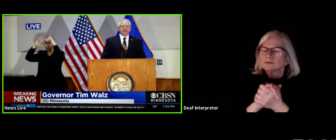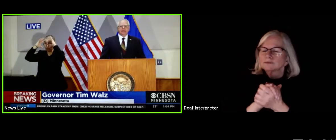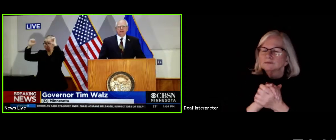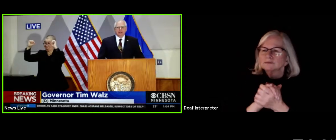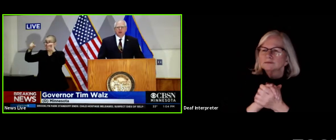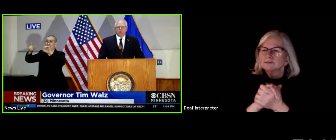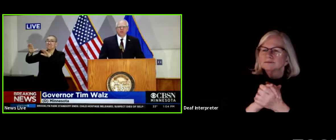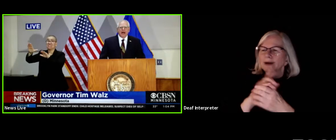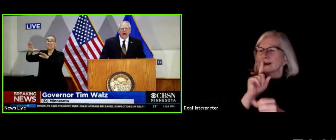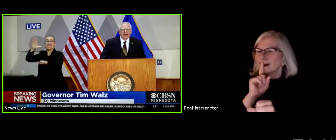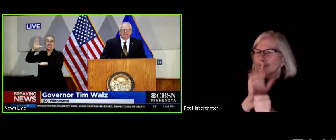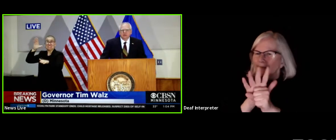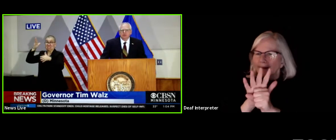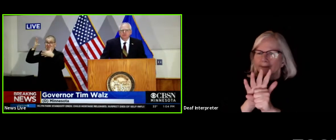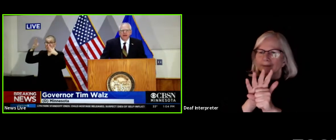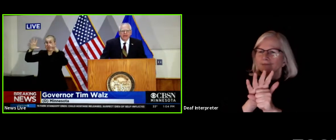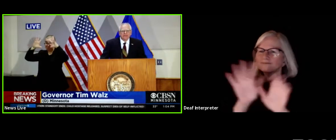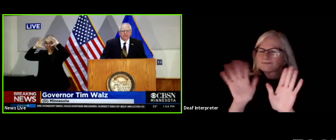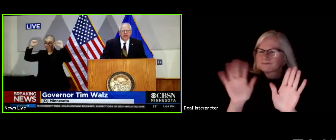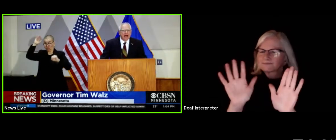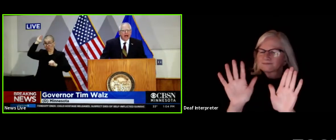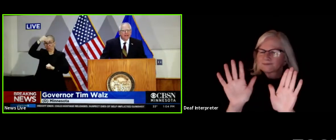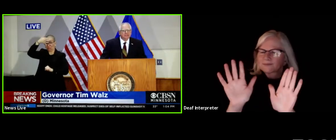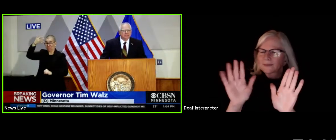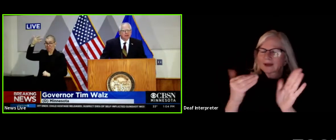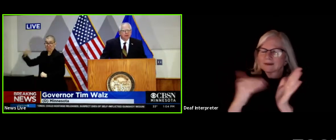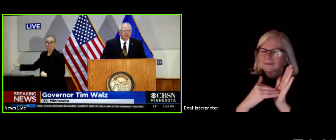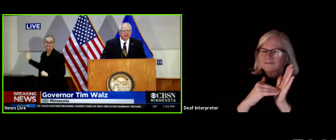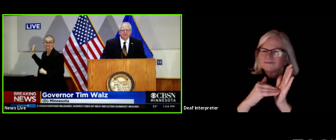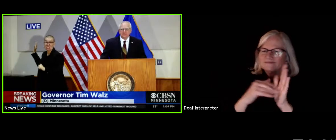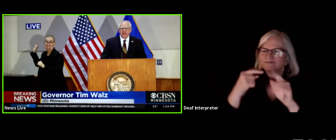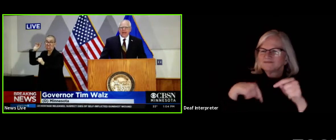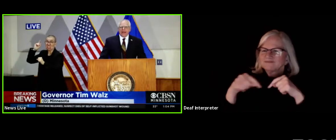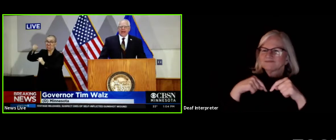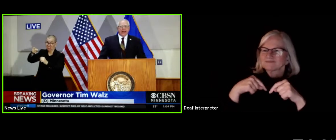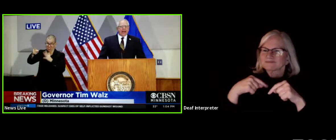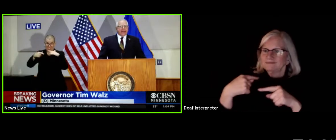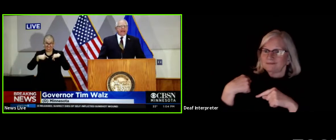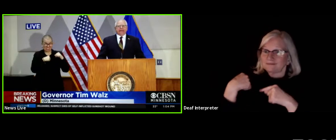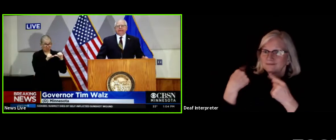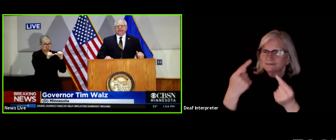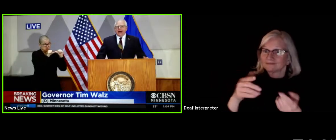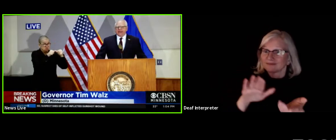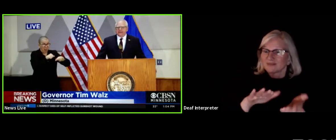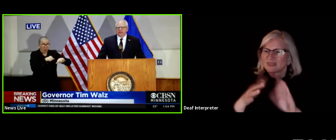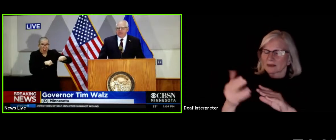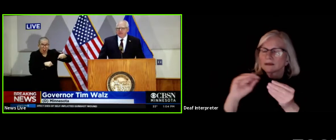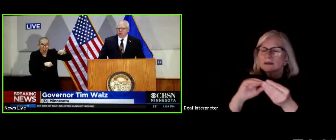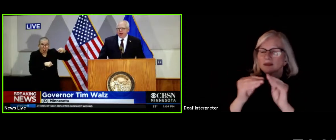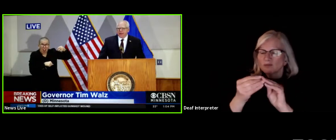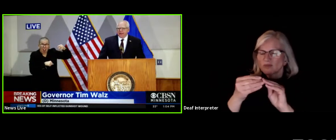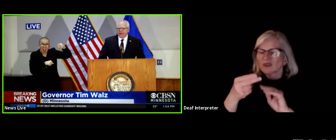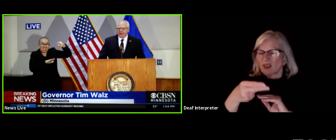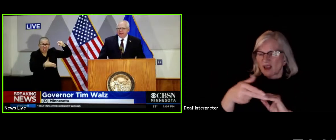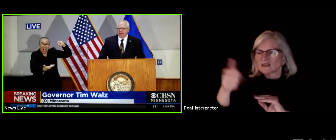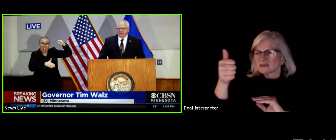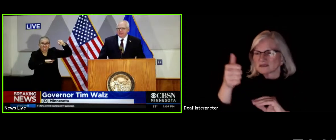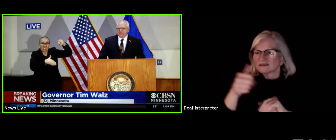again, we're at the highest number of deaths and the highest number of cases. It did not need to be this